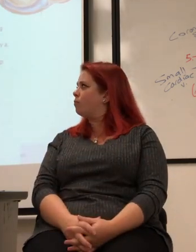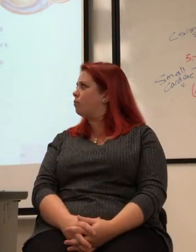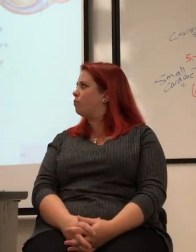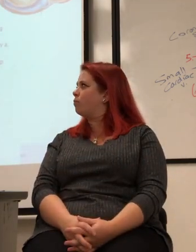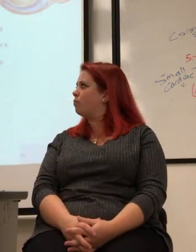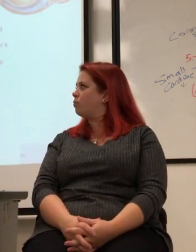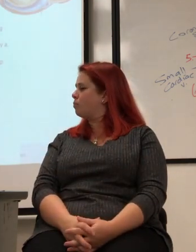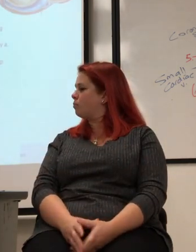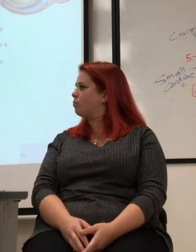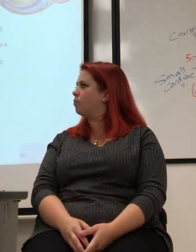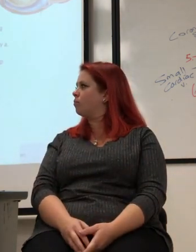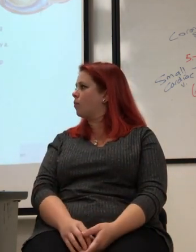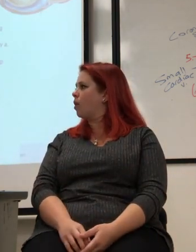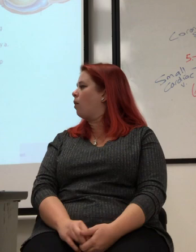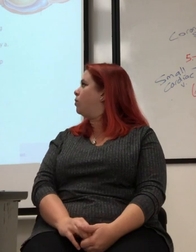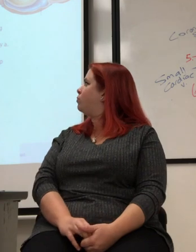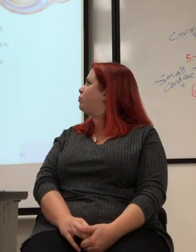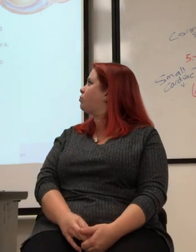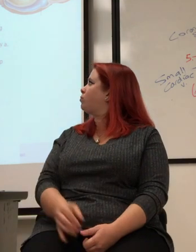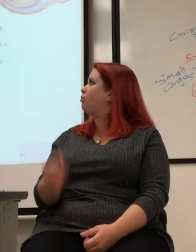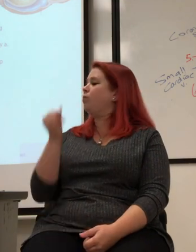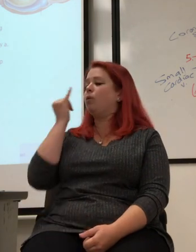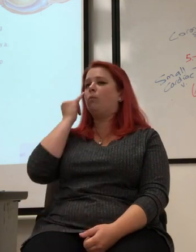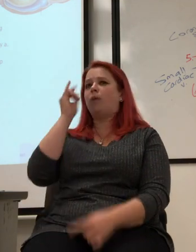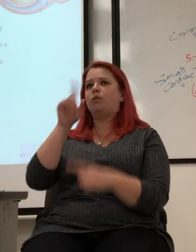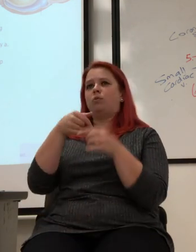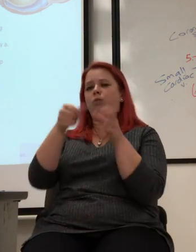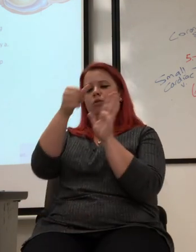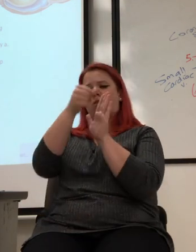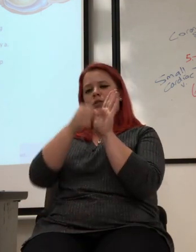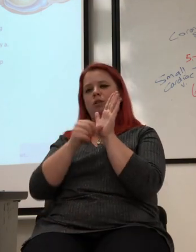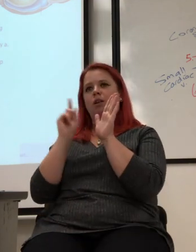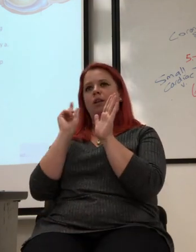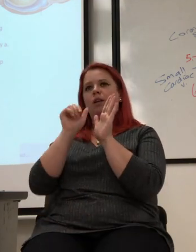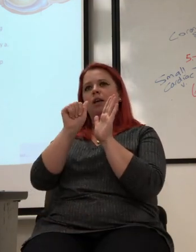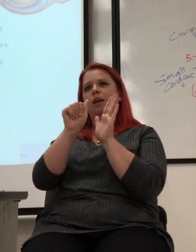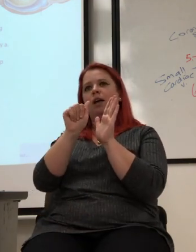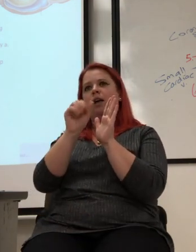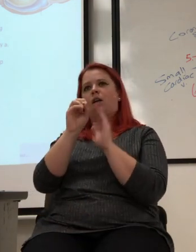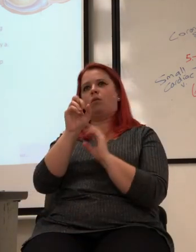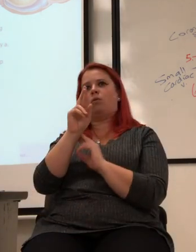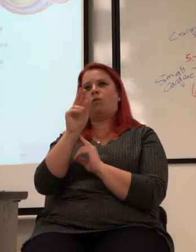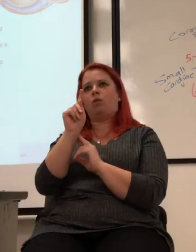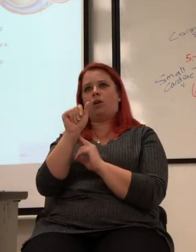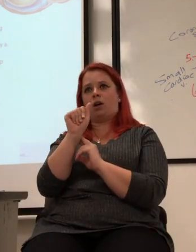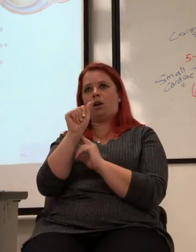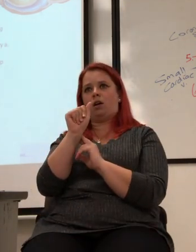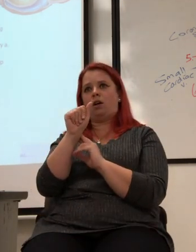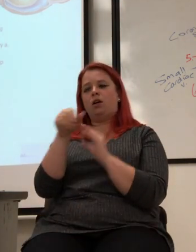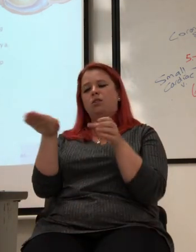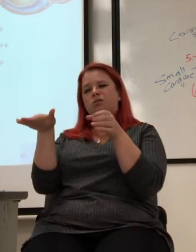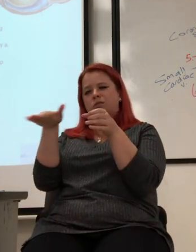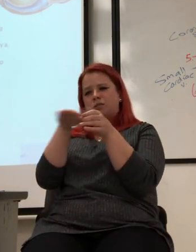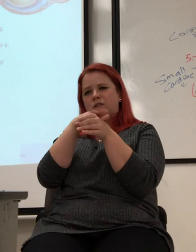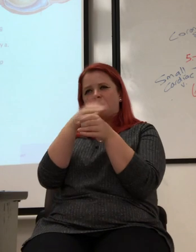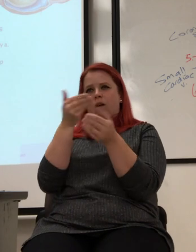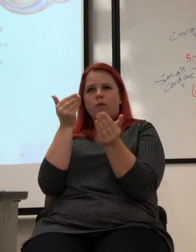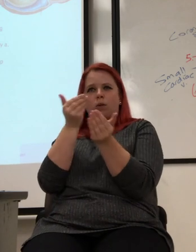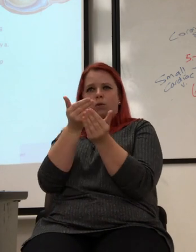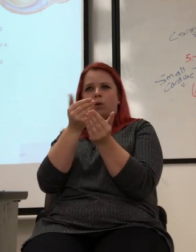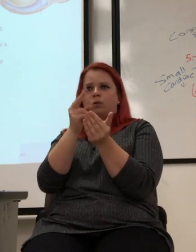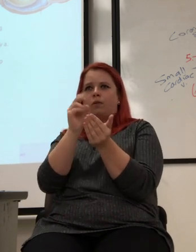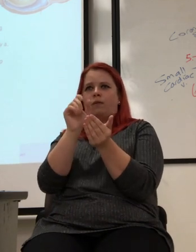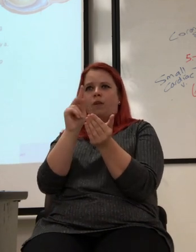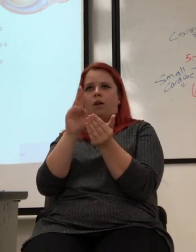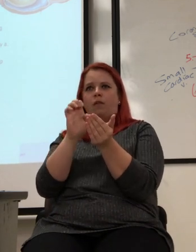on your sheep heart. So imagine you're doing the dissection. This is the aorta. Just cut it off close to the valve and look for